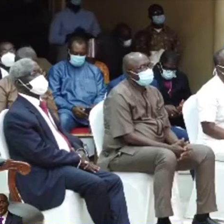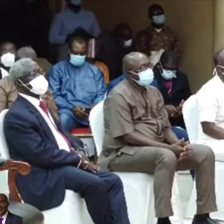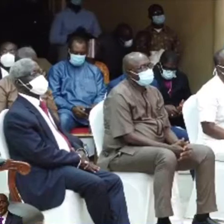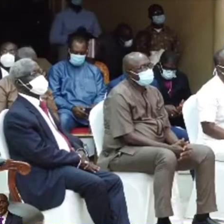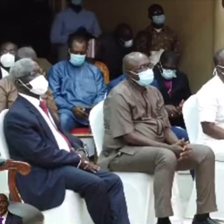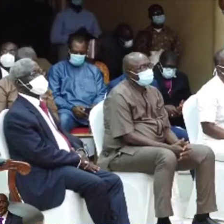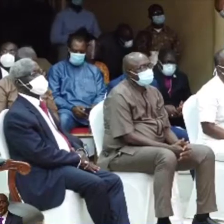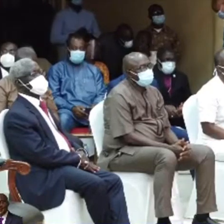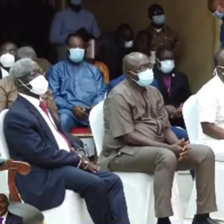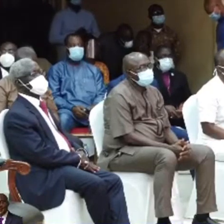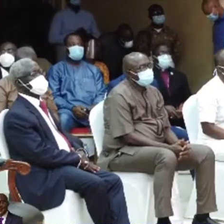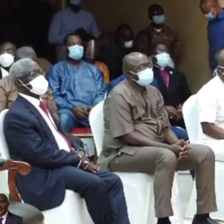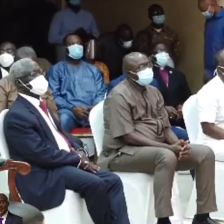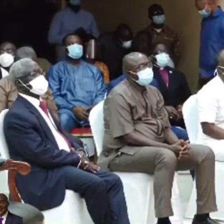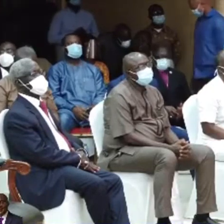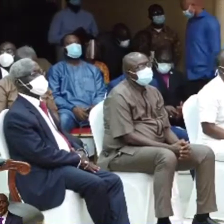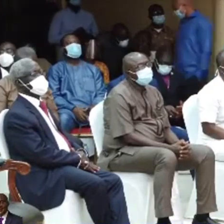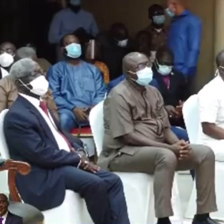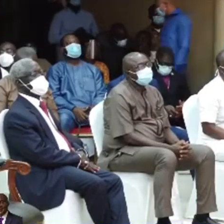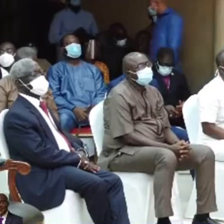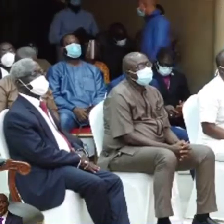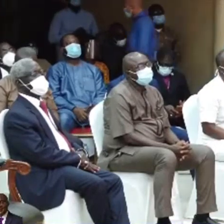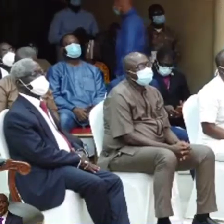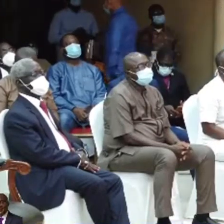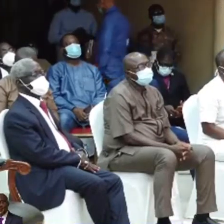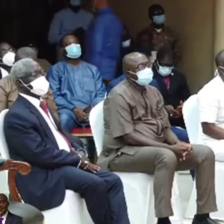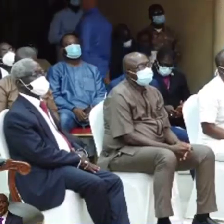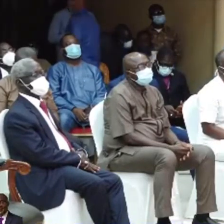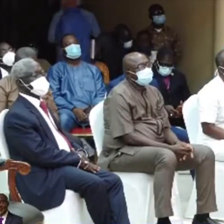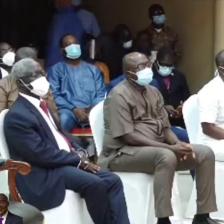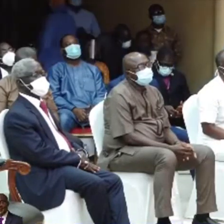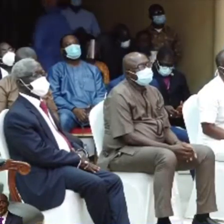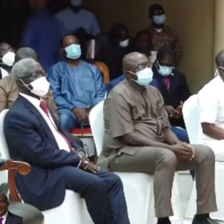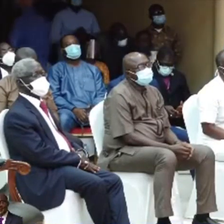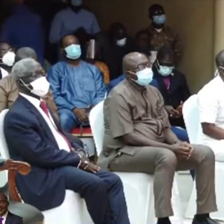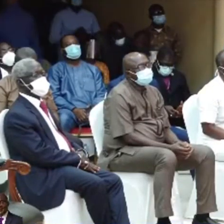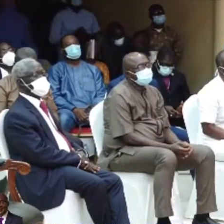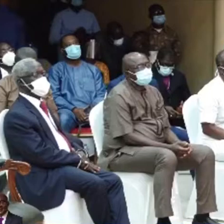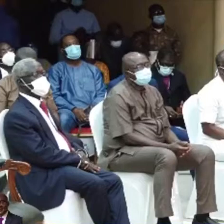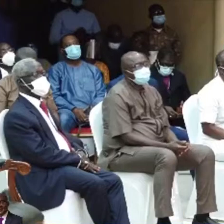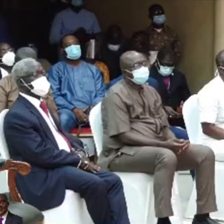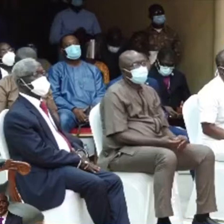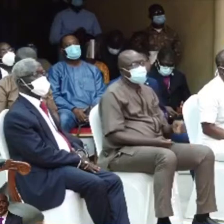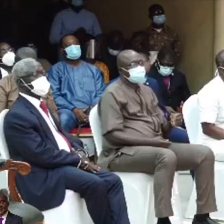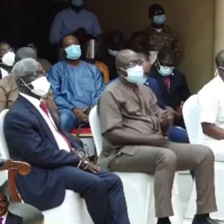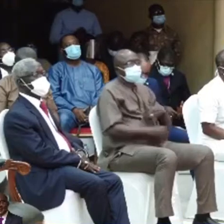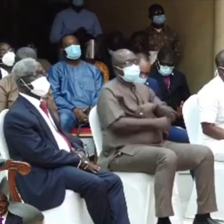massive. We have undertaken a total, or we are undertaking a total of